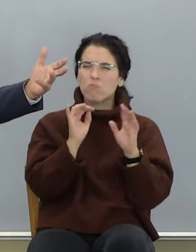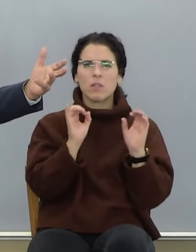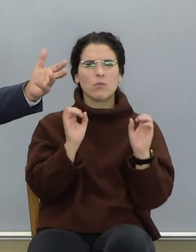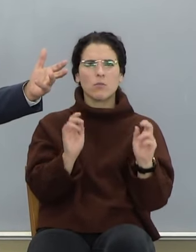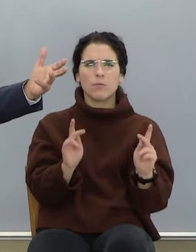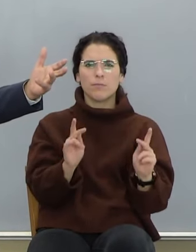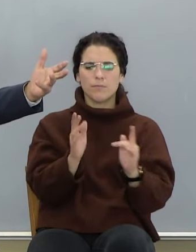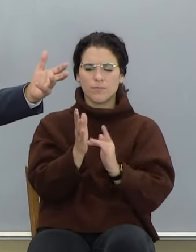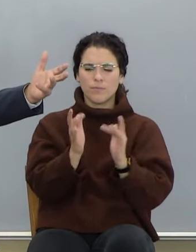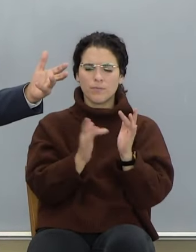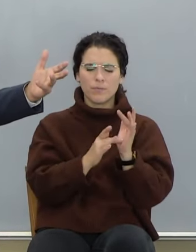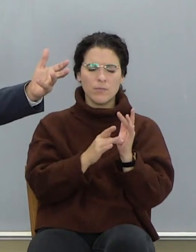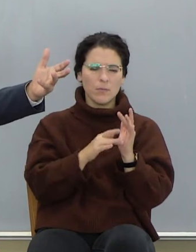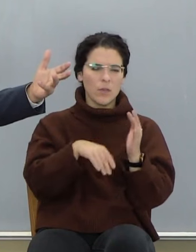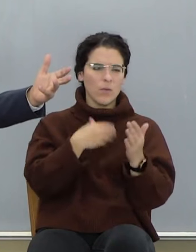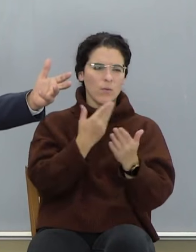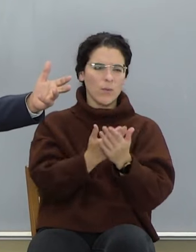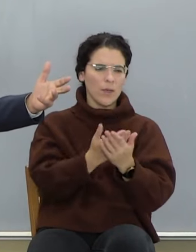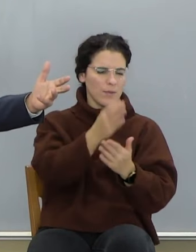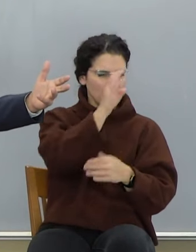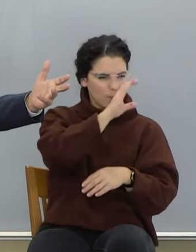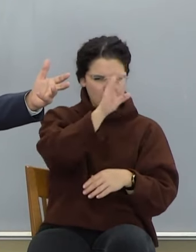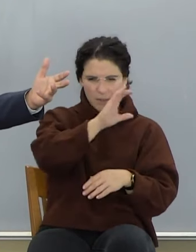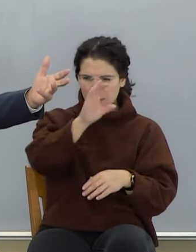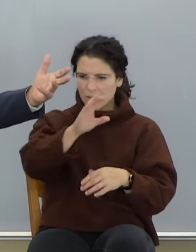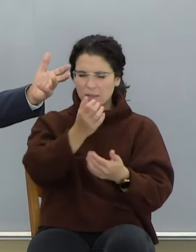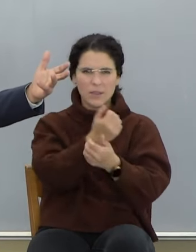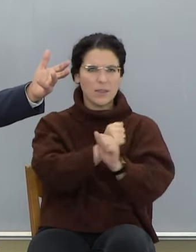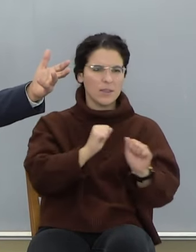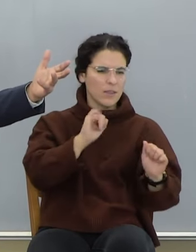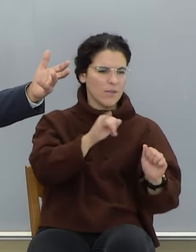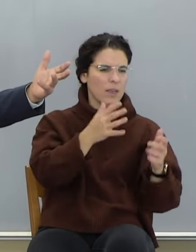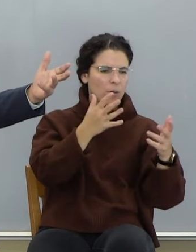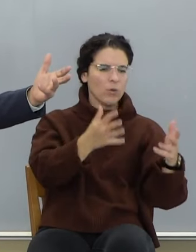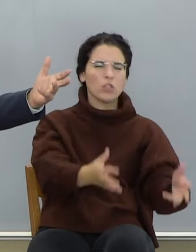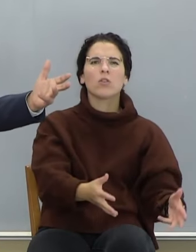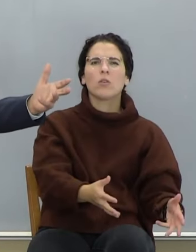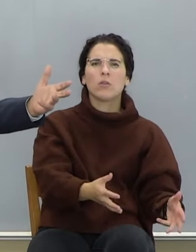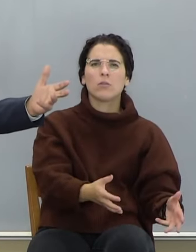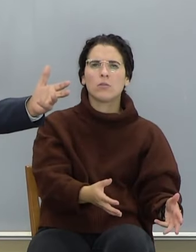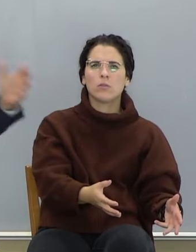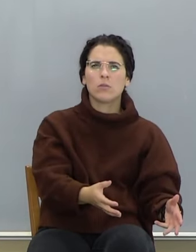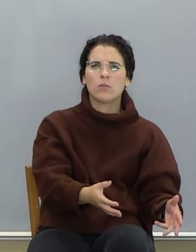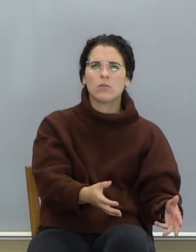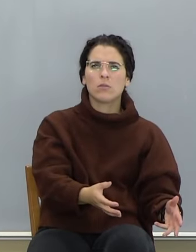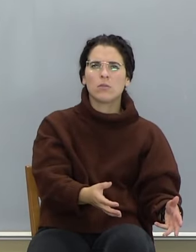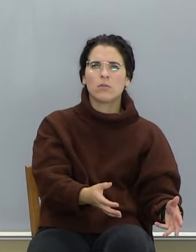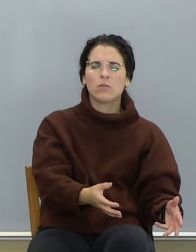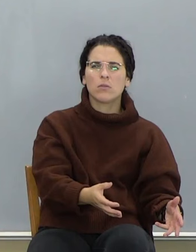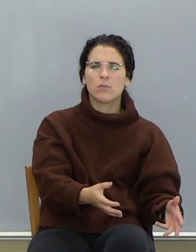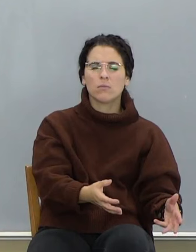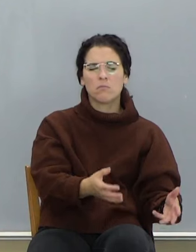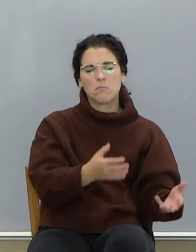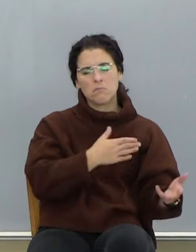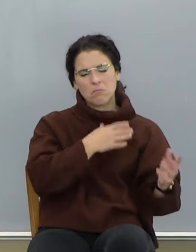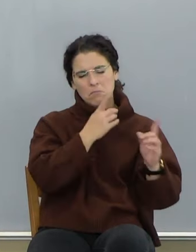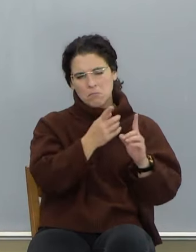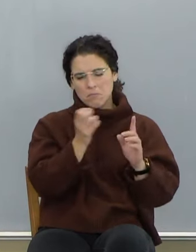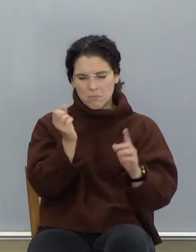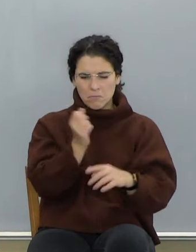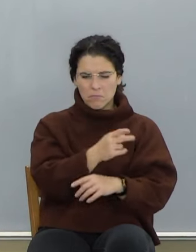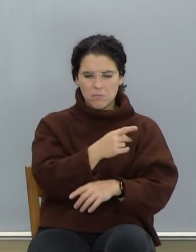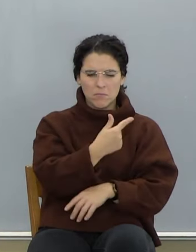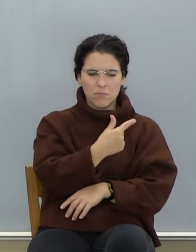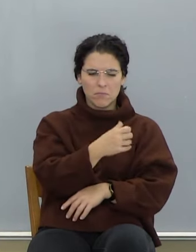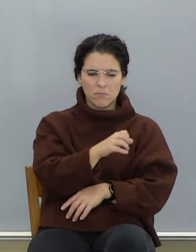Jesus came to seek and to save that which is what? Lost. So what I'm getting at, go back to